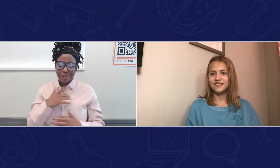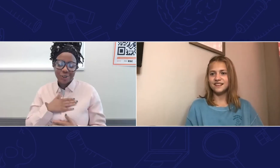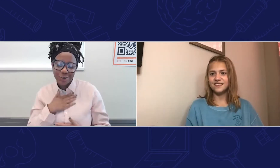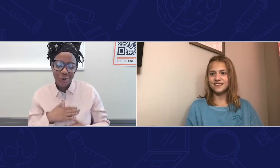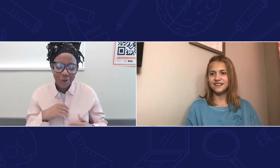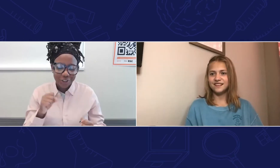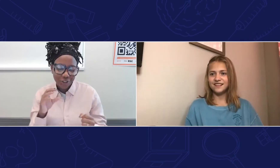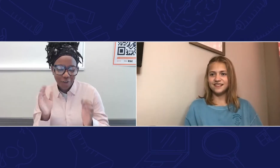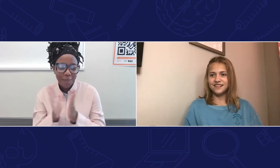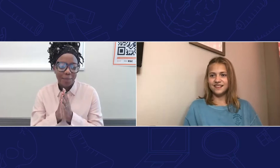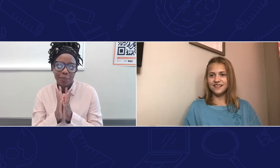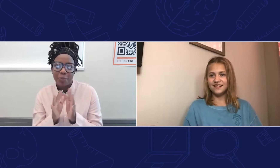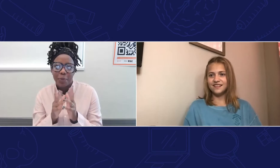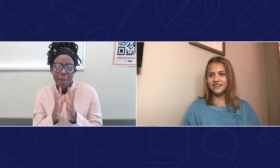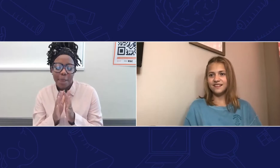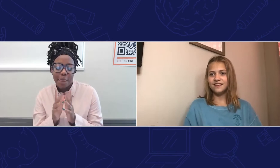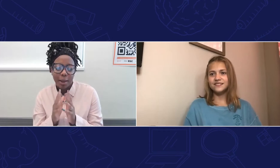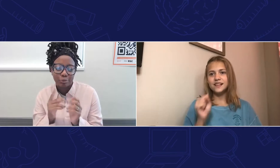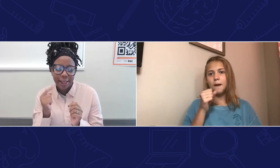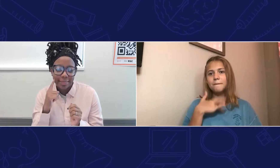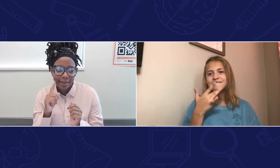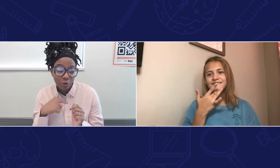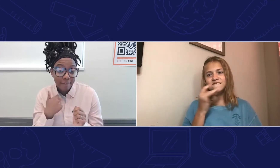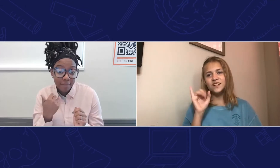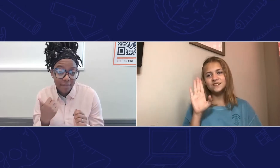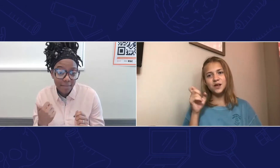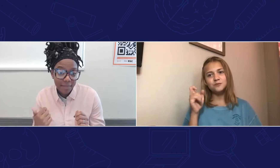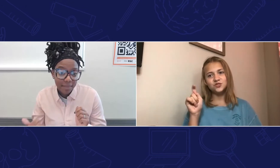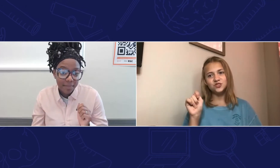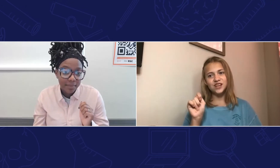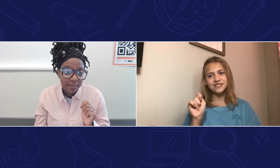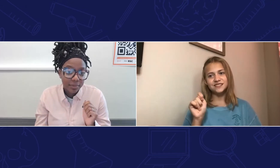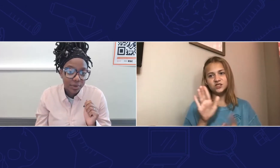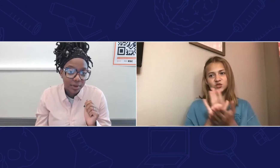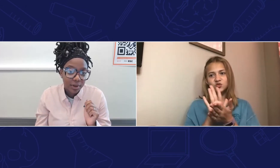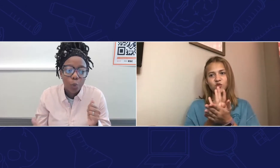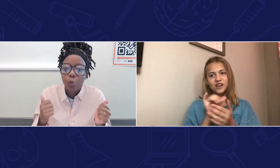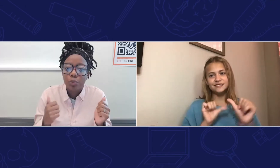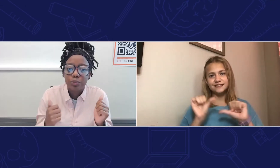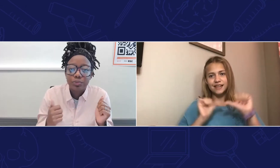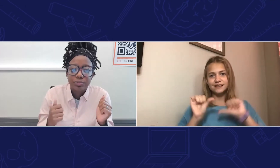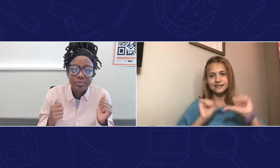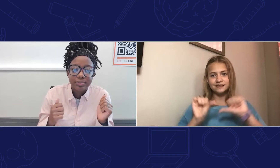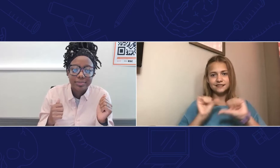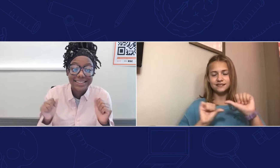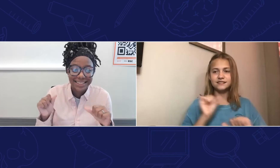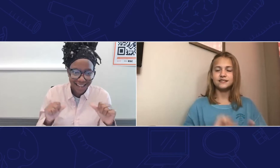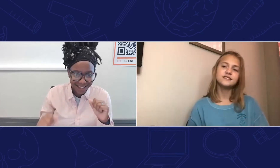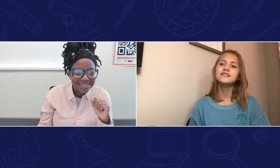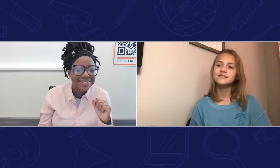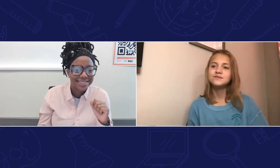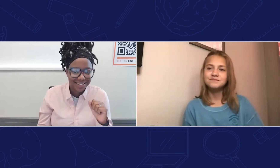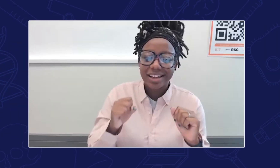glad you enjoy it. So I'm trying to think. It's my favorite subject in school science. one?